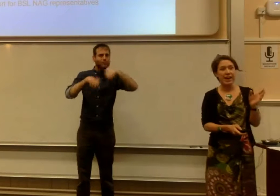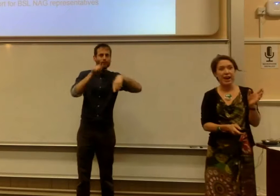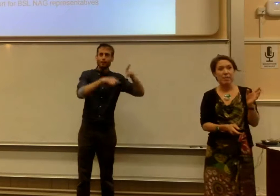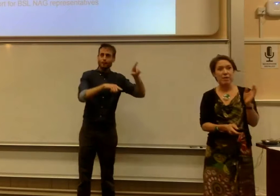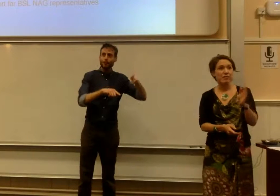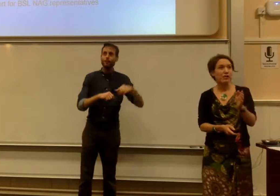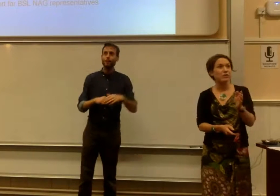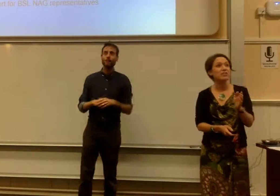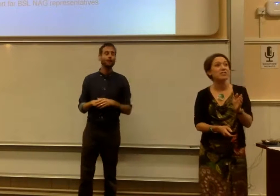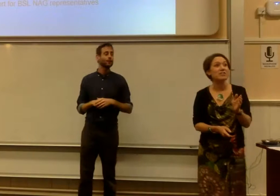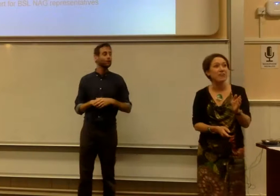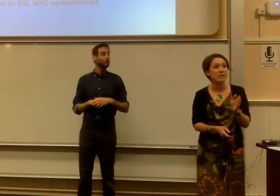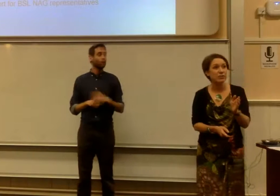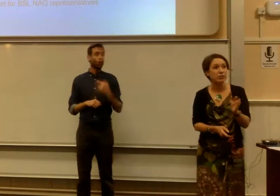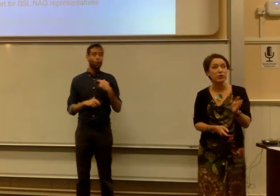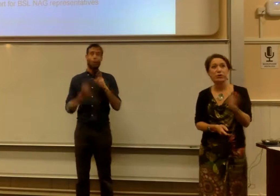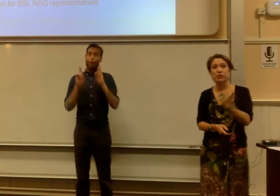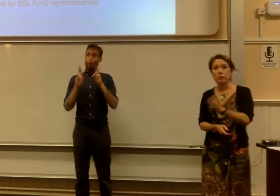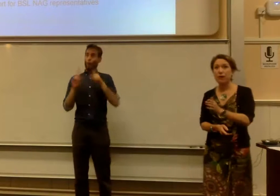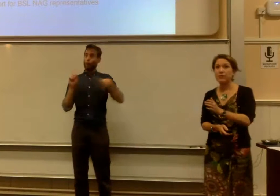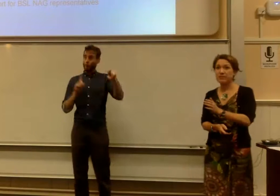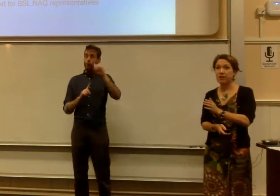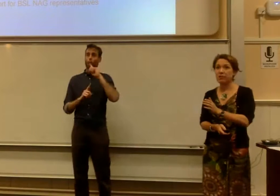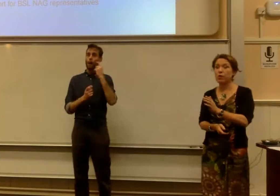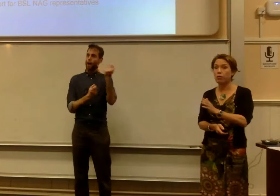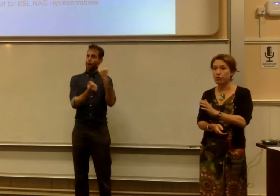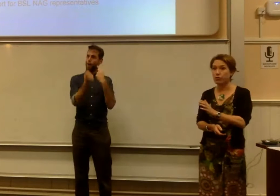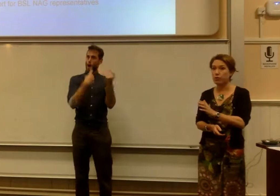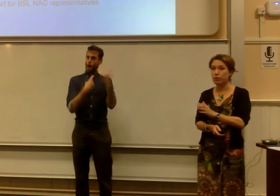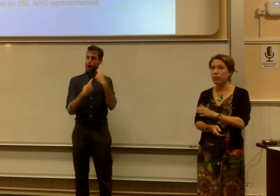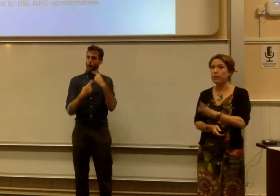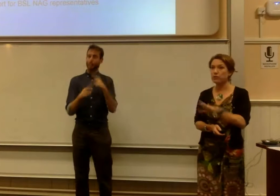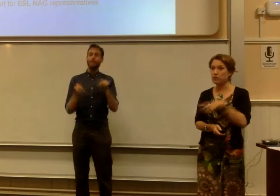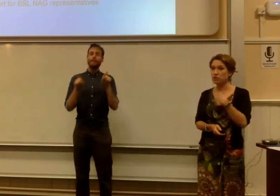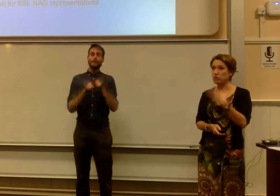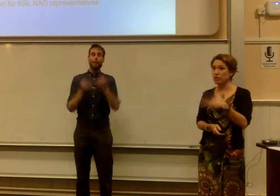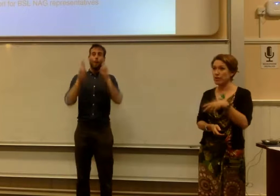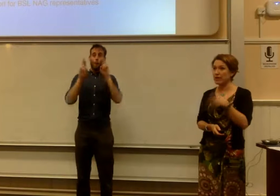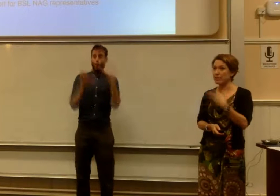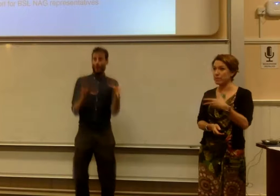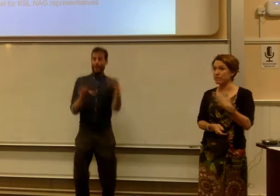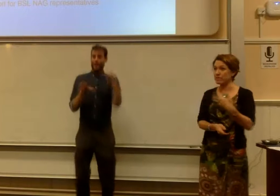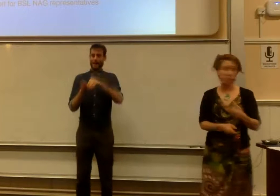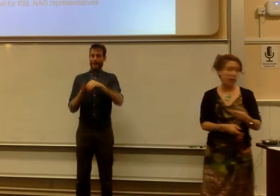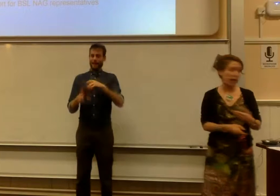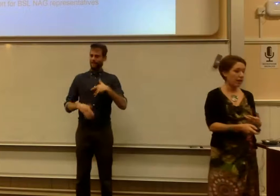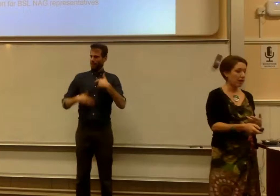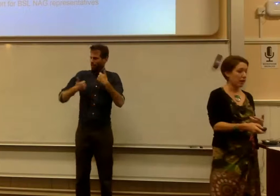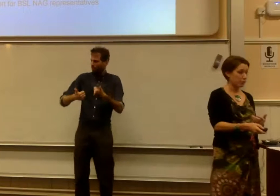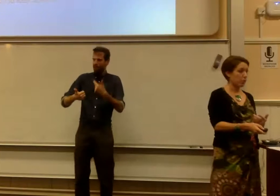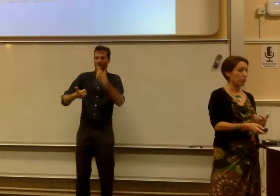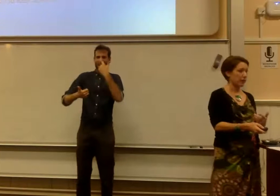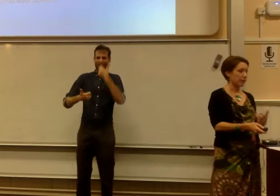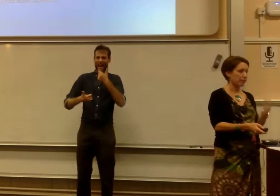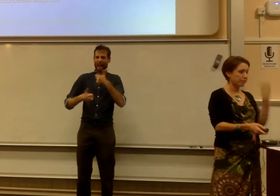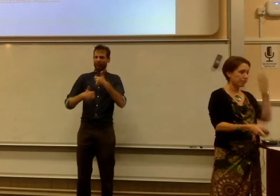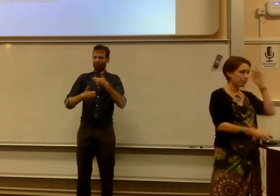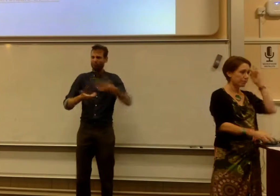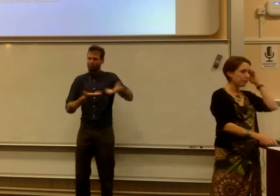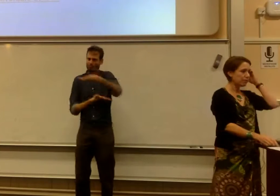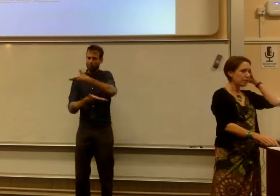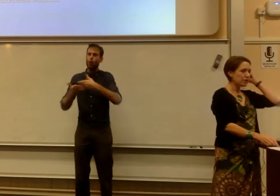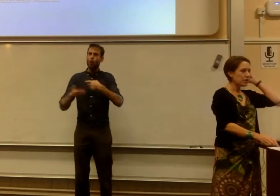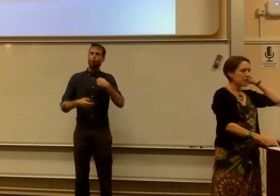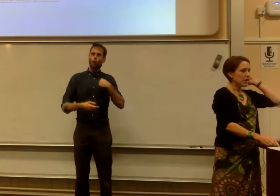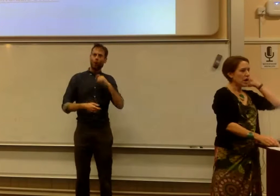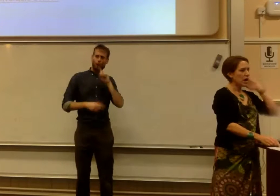inquiry, and for those who are successful throughout their time on the group to ensure that they can participate properly.